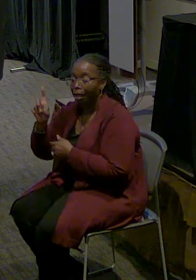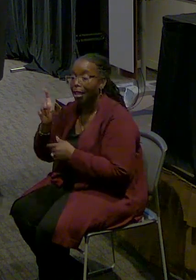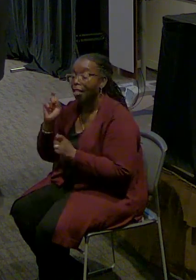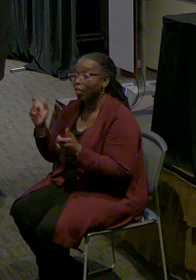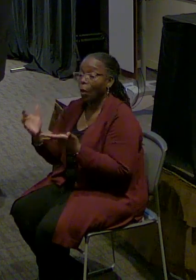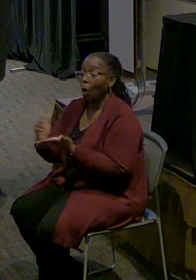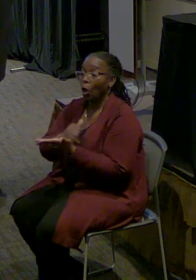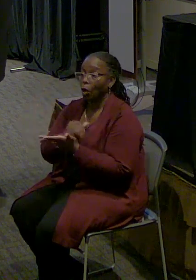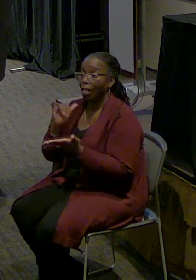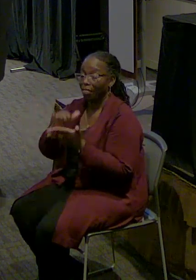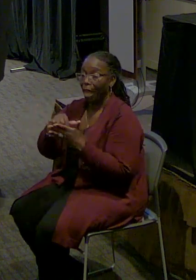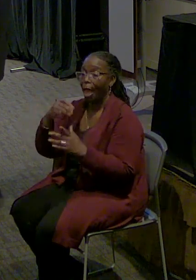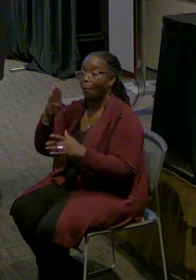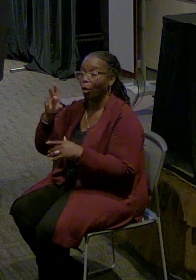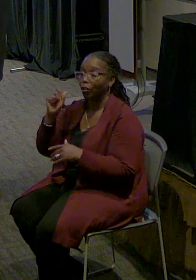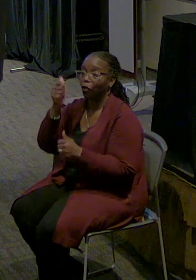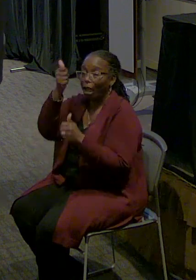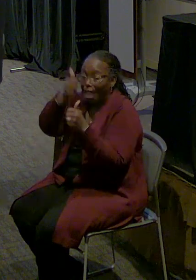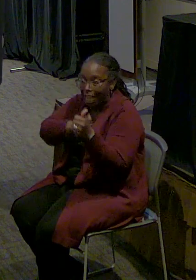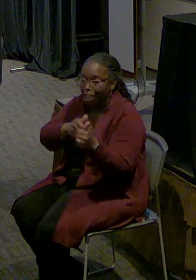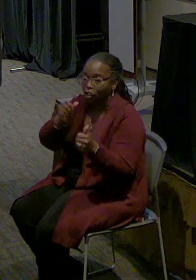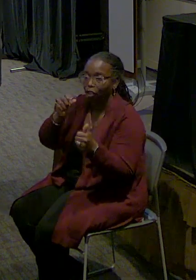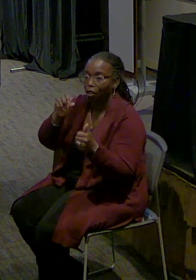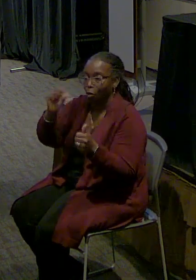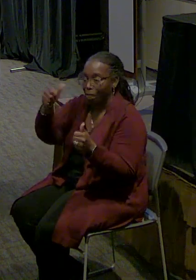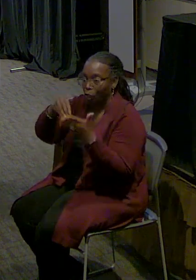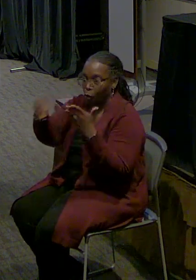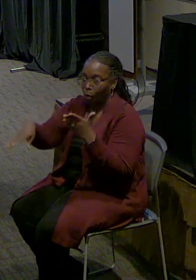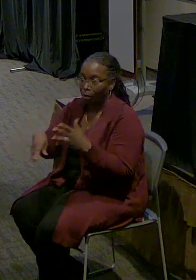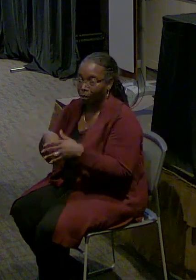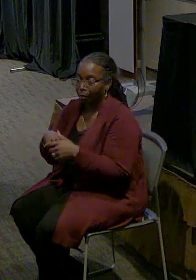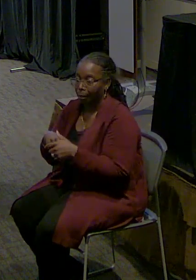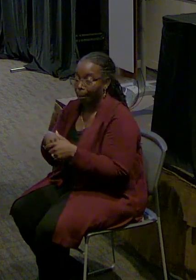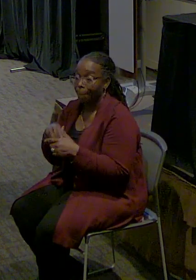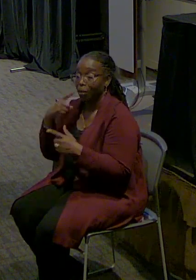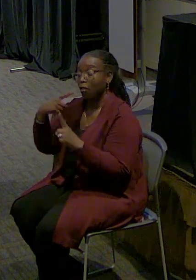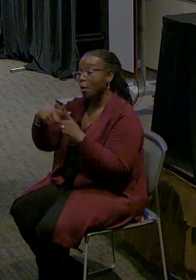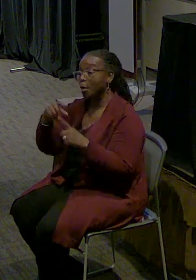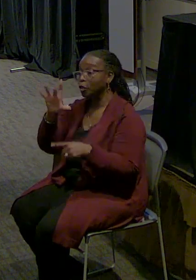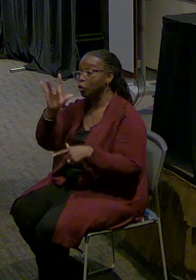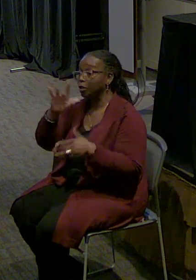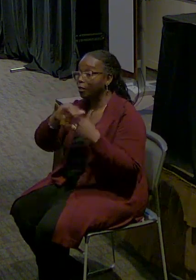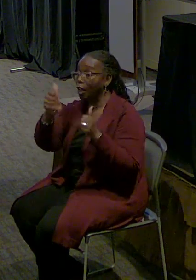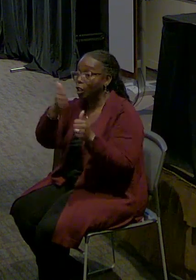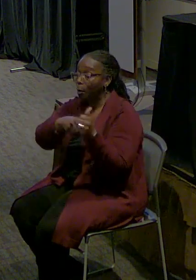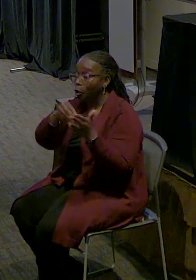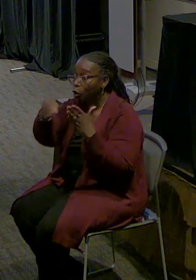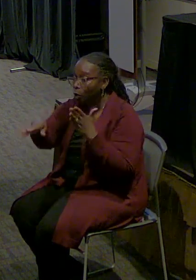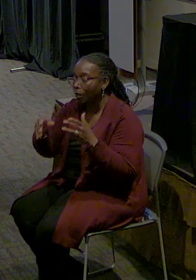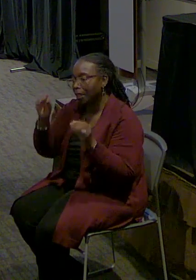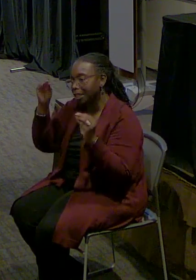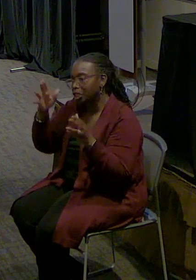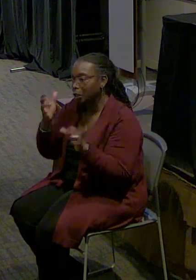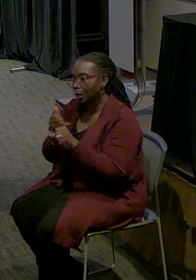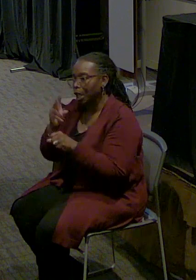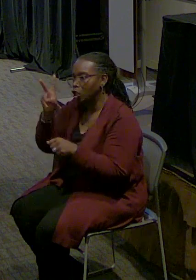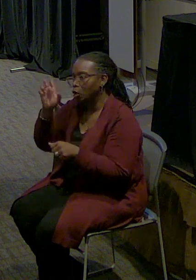would earn that bonus for each of those 10 students. So if the bonus was $25 per student, then that teacher